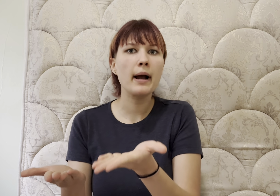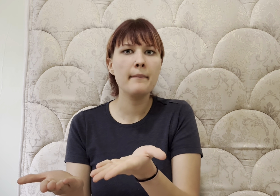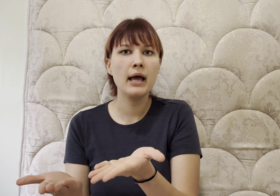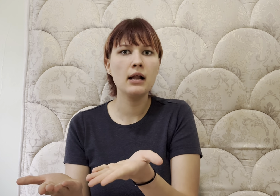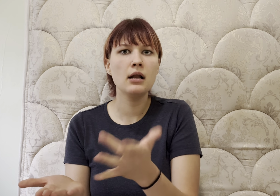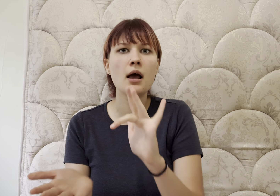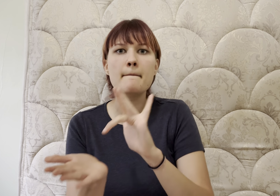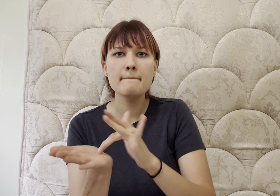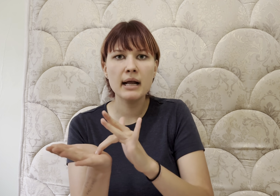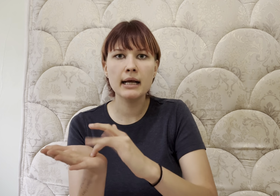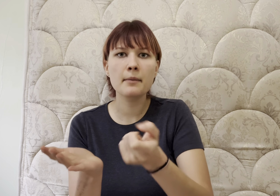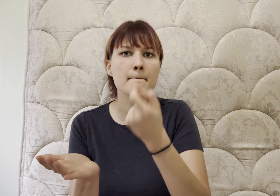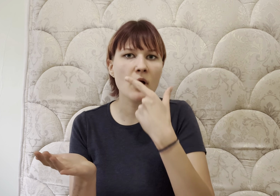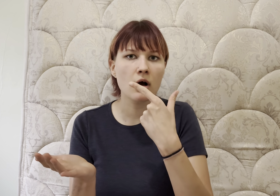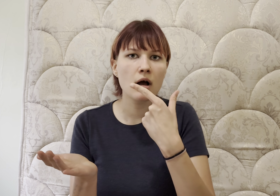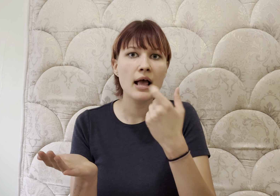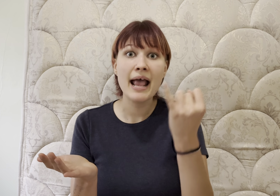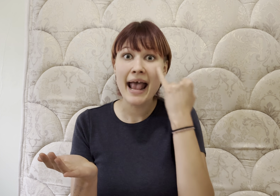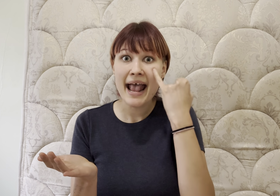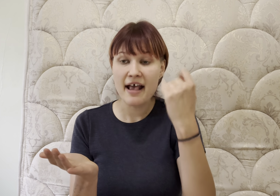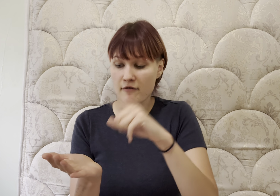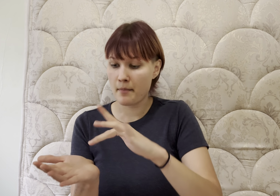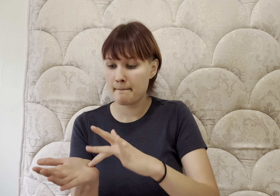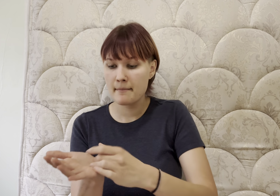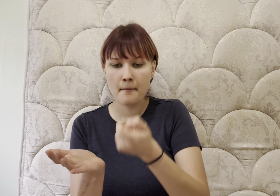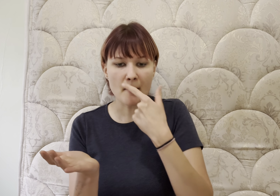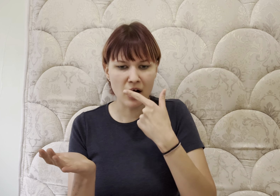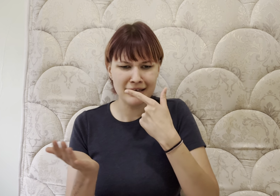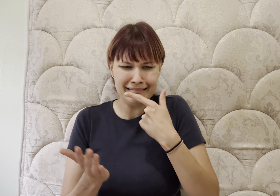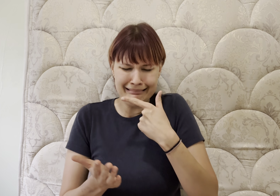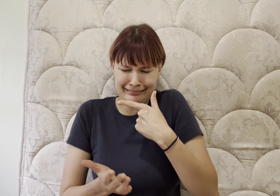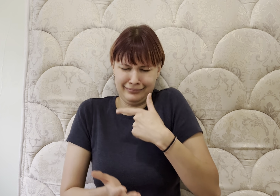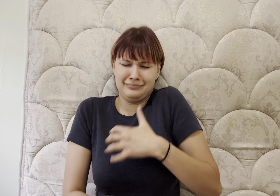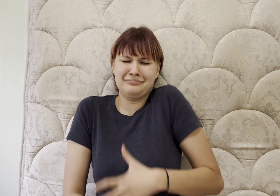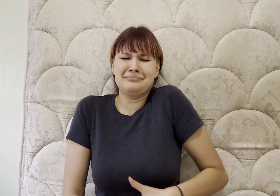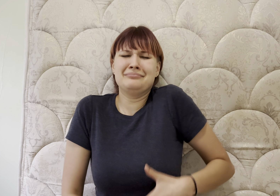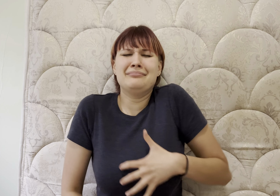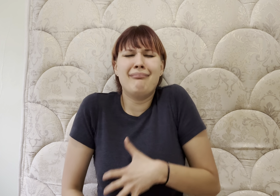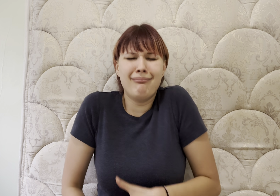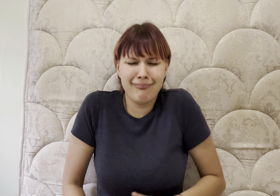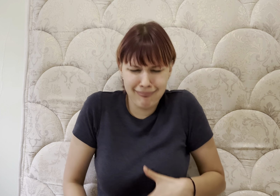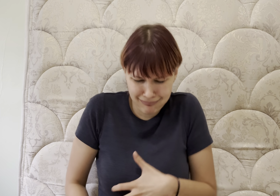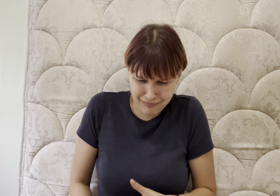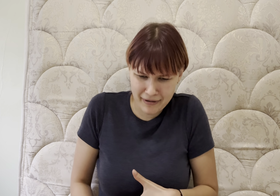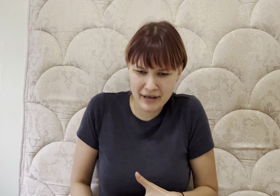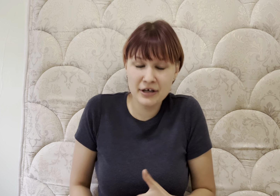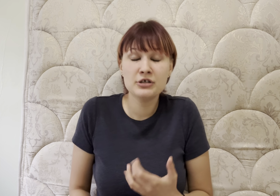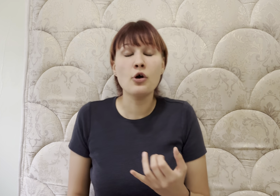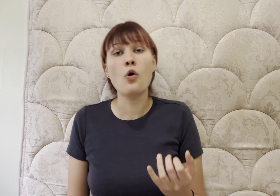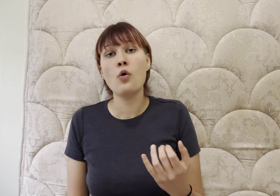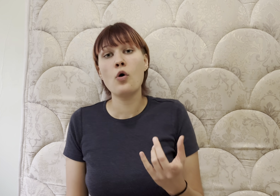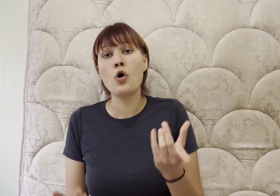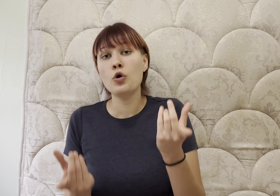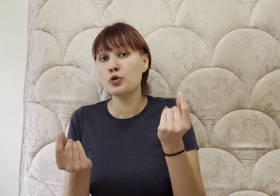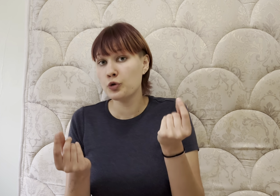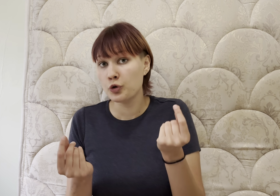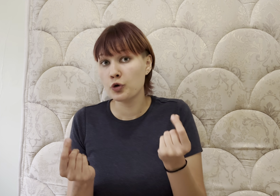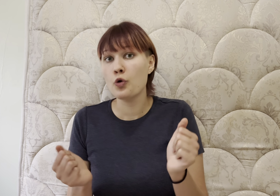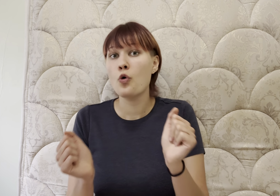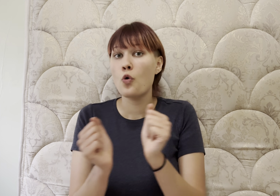will vomit. Okay. What do they do with an alcoholic? They take the medication and they put it in the alcoholic's alcohol, so